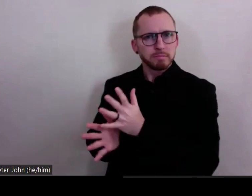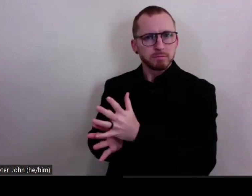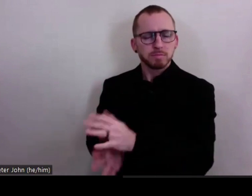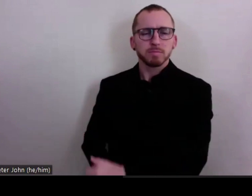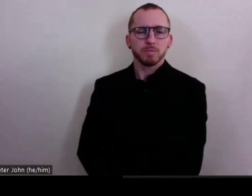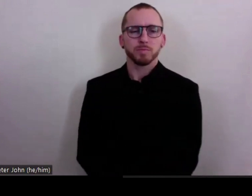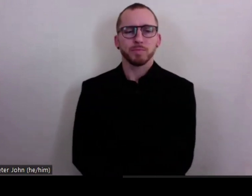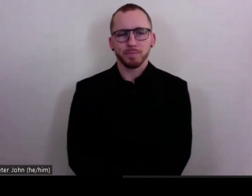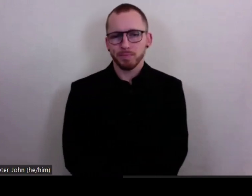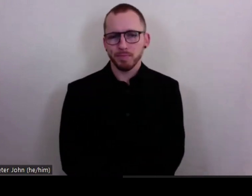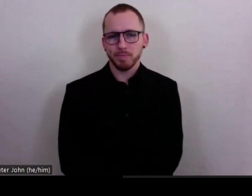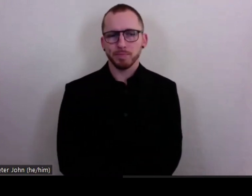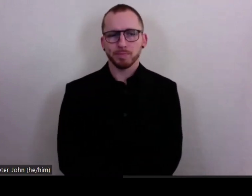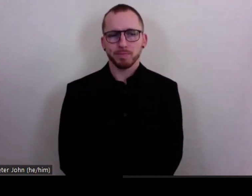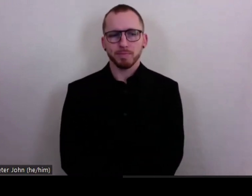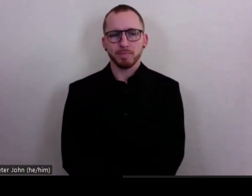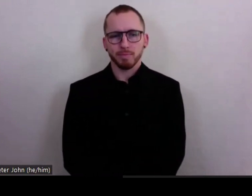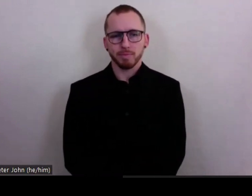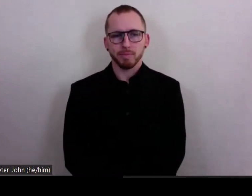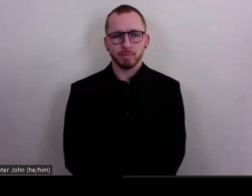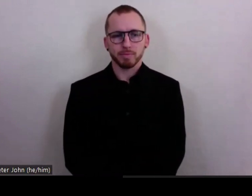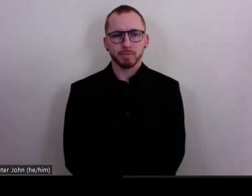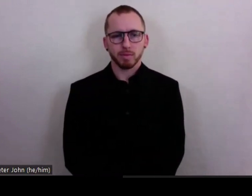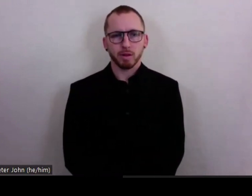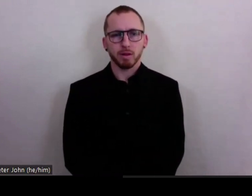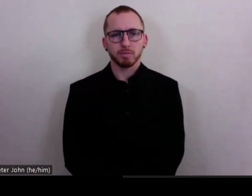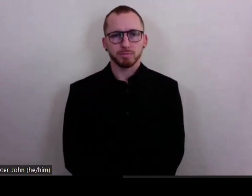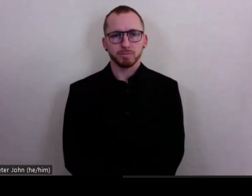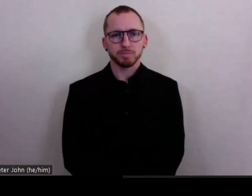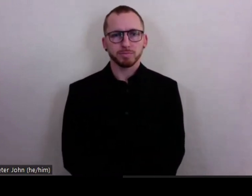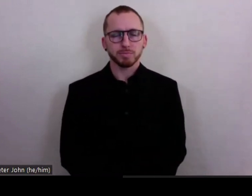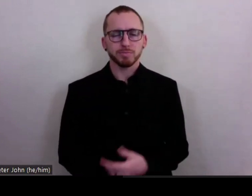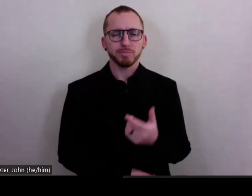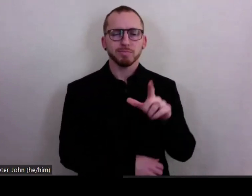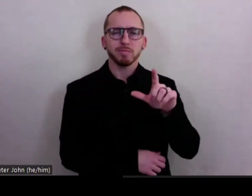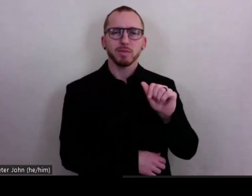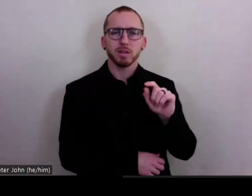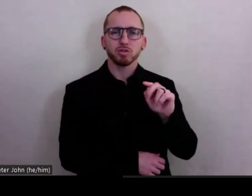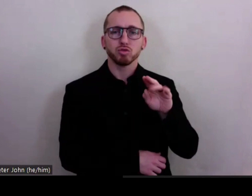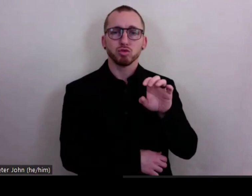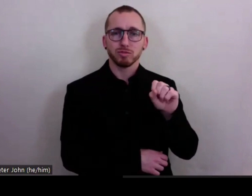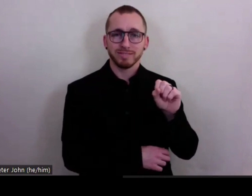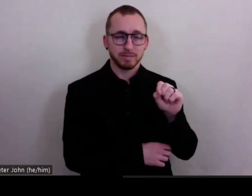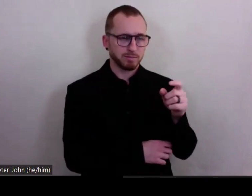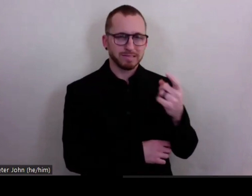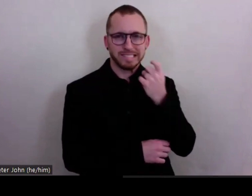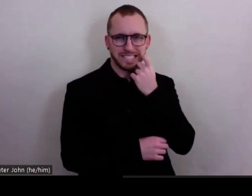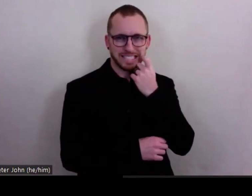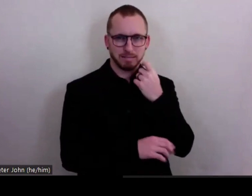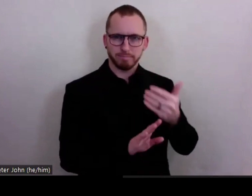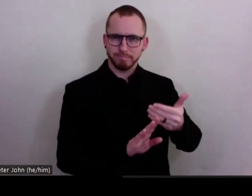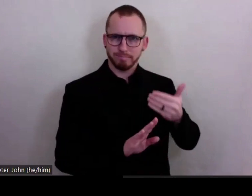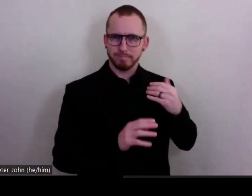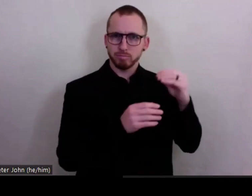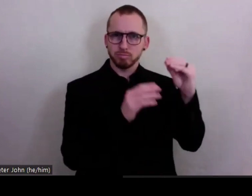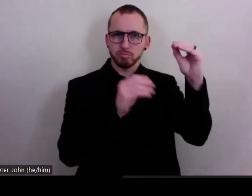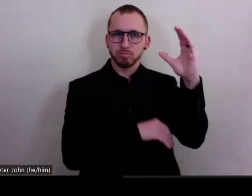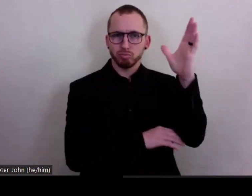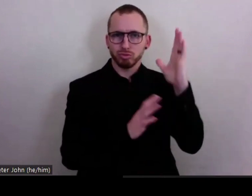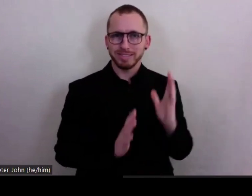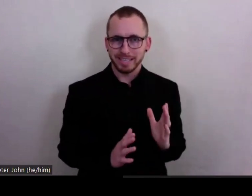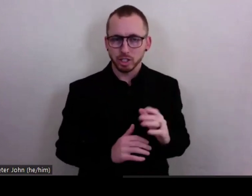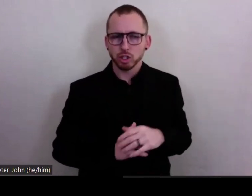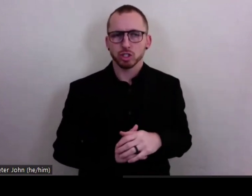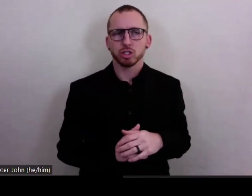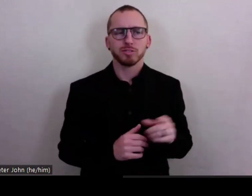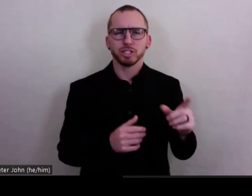that Latrice was talking about, and I'm trying to recall, and the reaction of the room was, oh. And what I would say